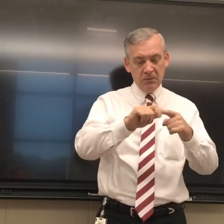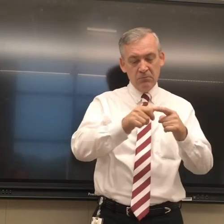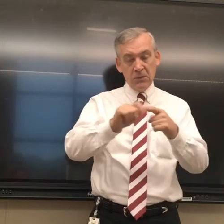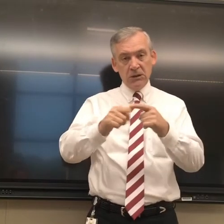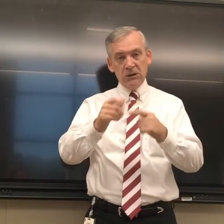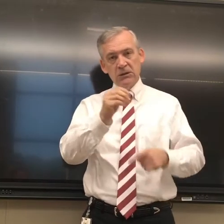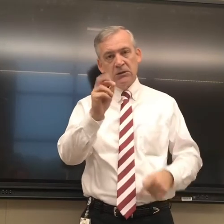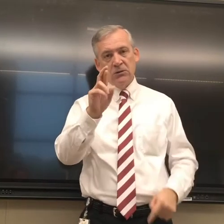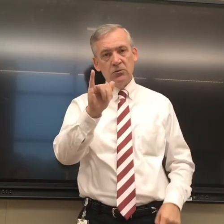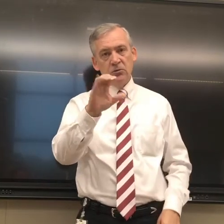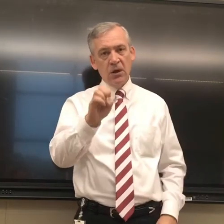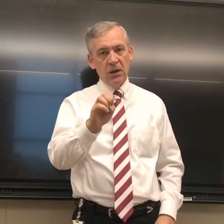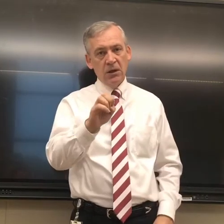notice my father's silence.